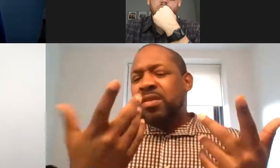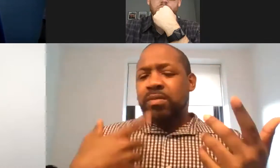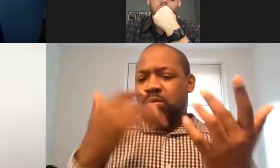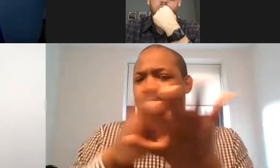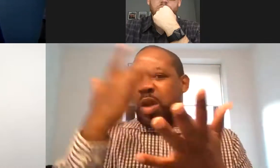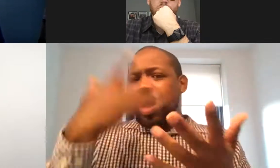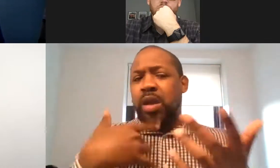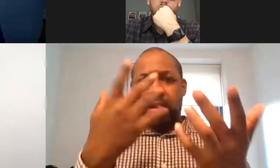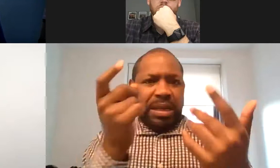answer.